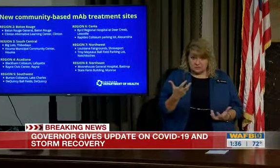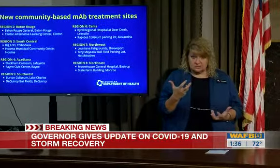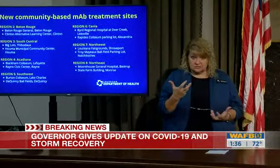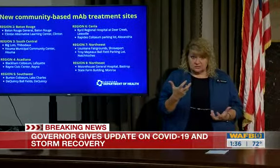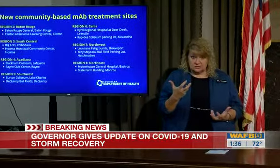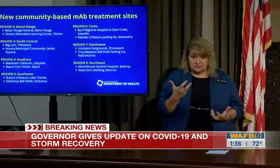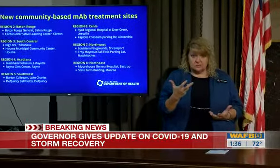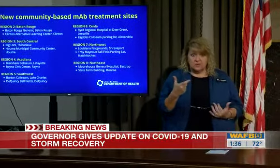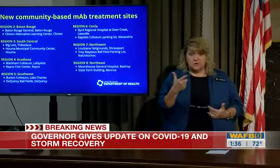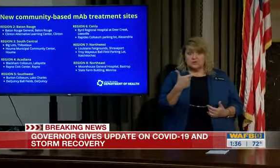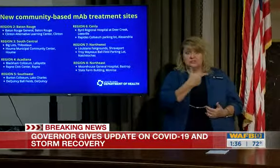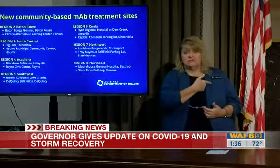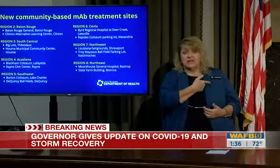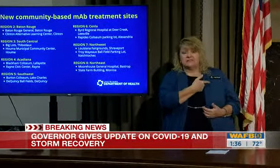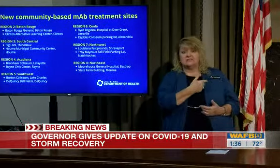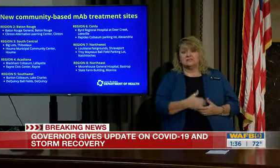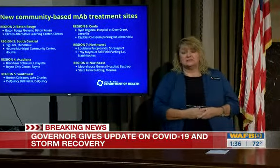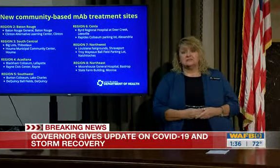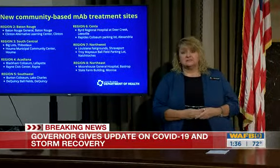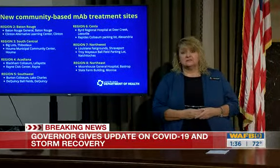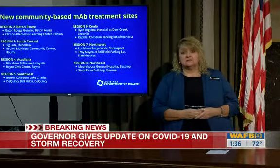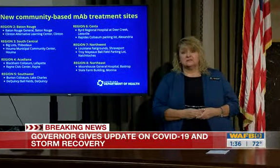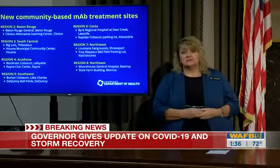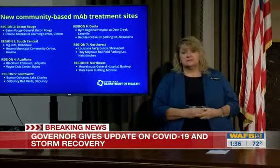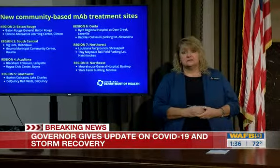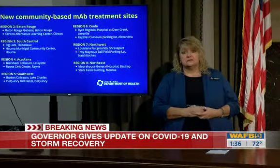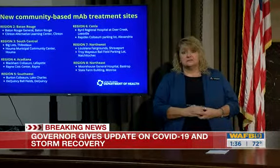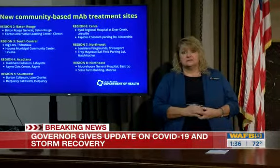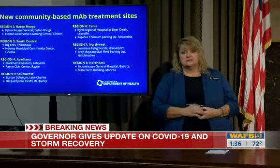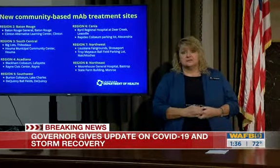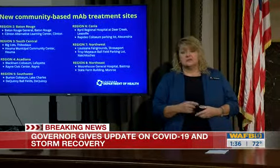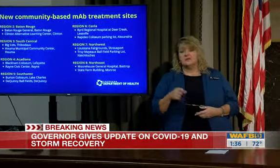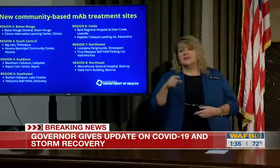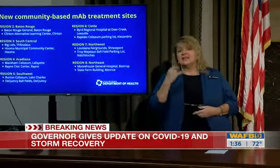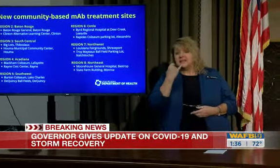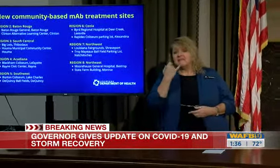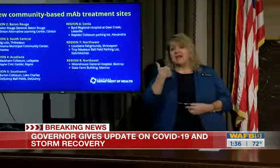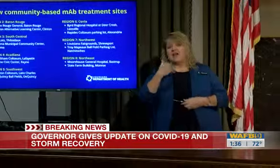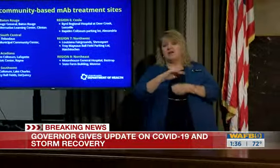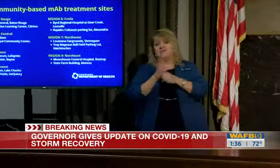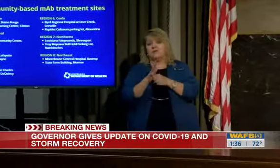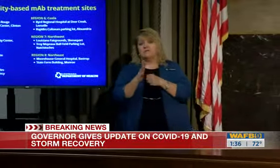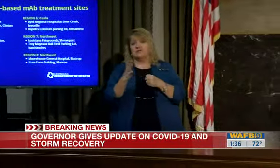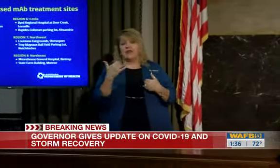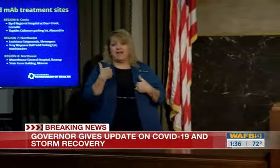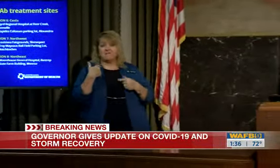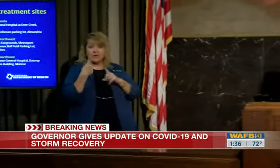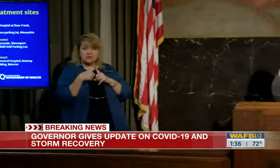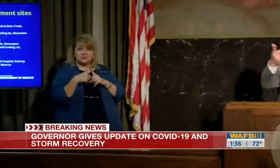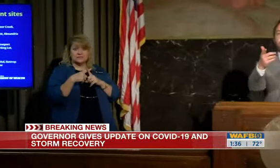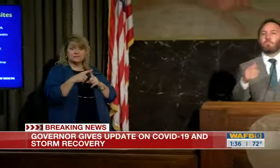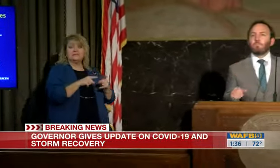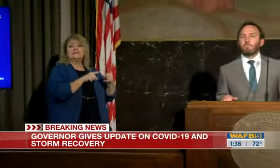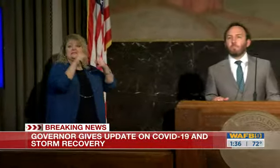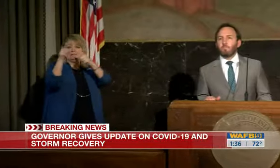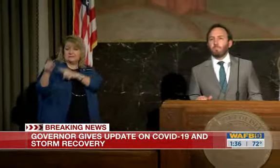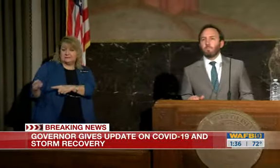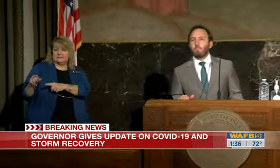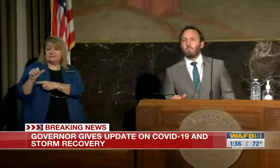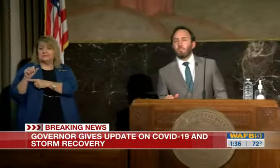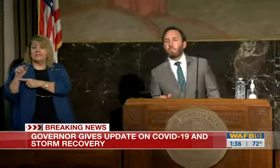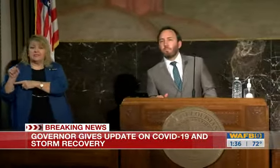out of the hospital, particularly if they're given early or quick. Pause there. I'd be happy to answer any questions if there are any. Yes, sir.